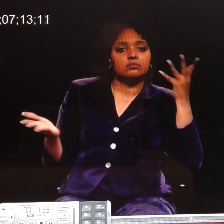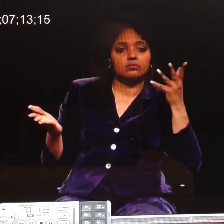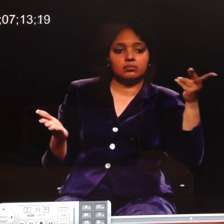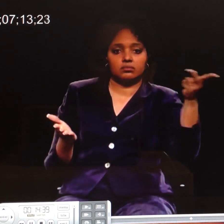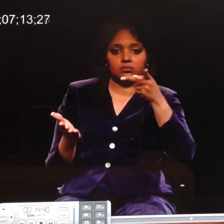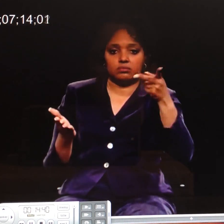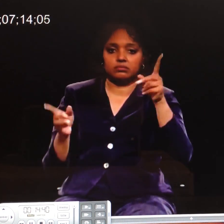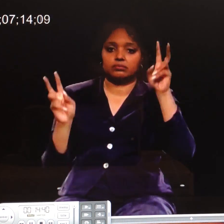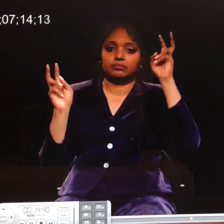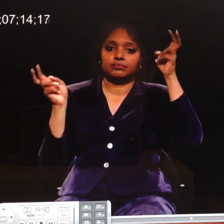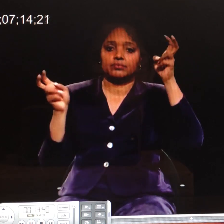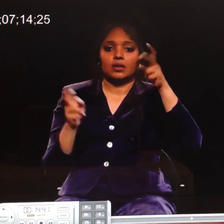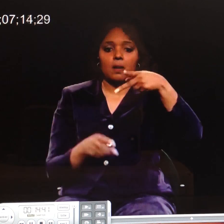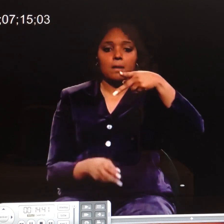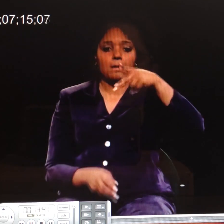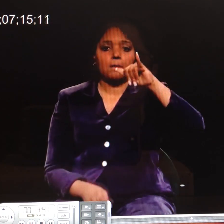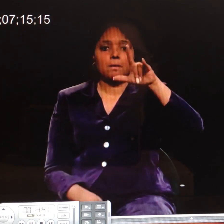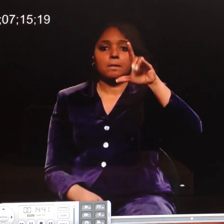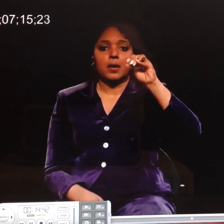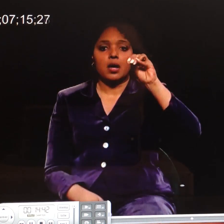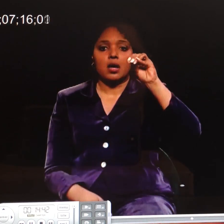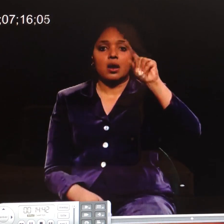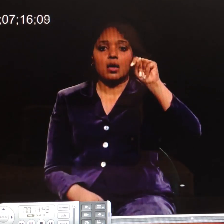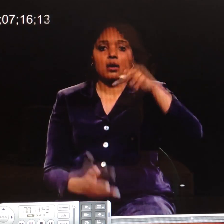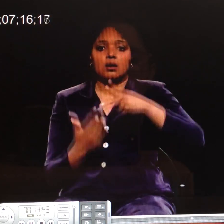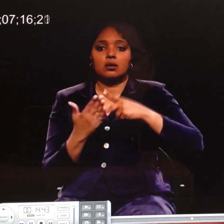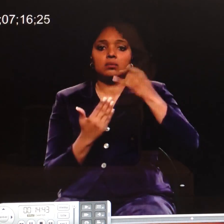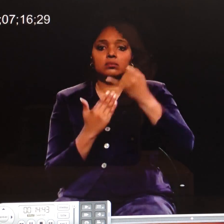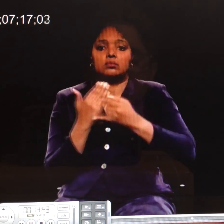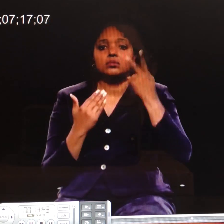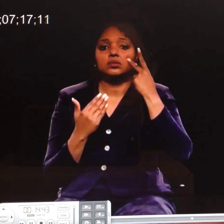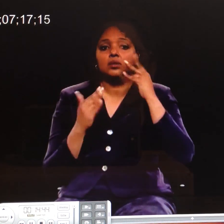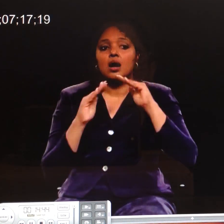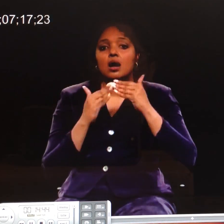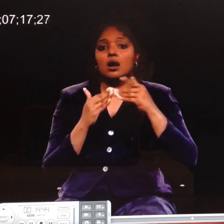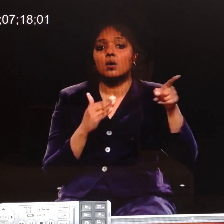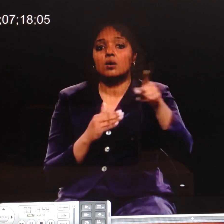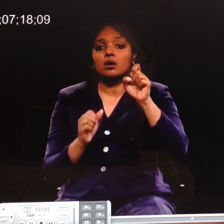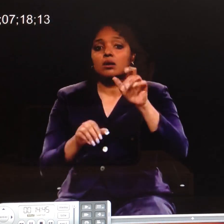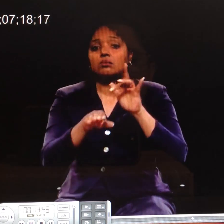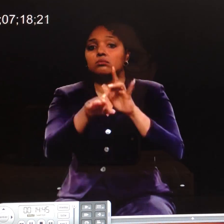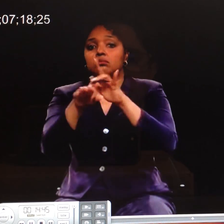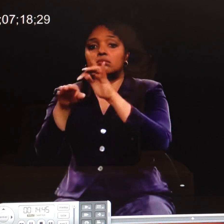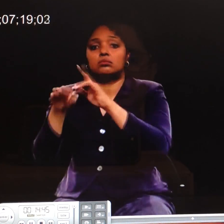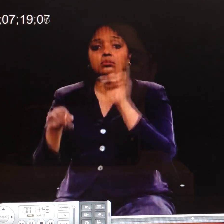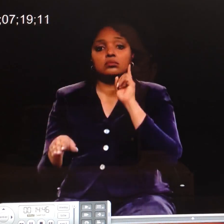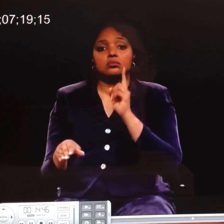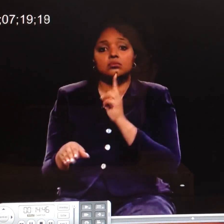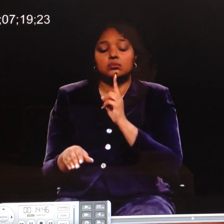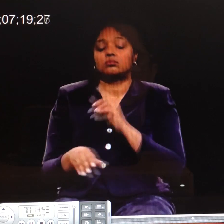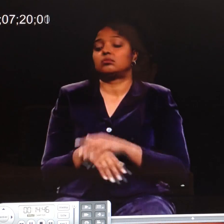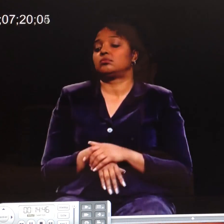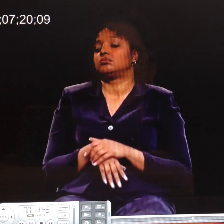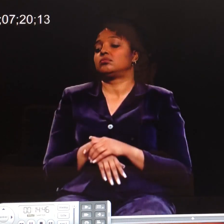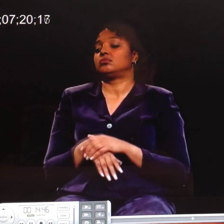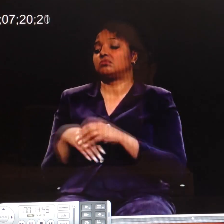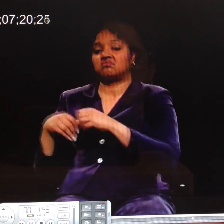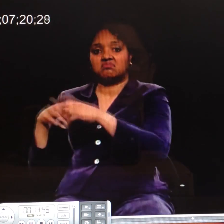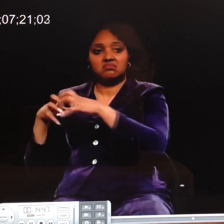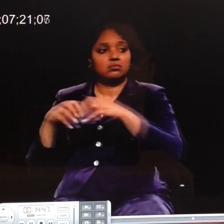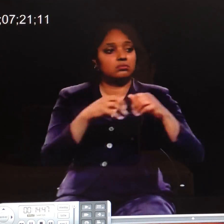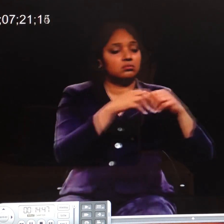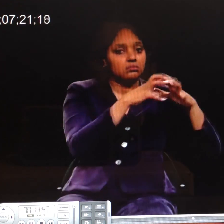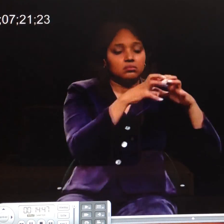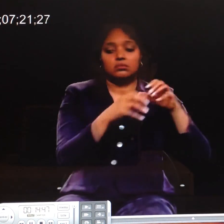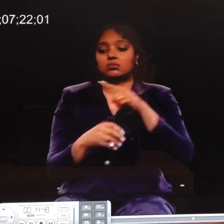GLAAD as well in LA, and granted them some money to start touching base